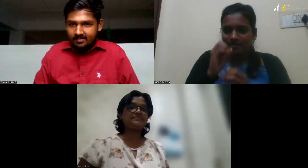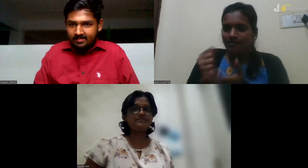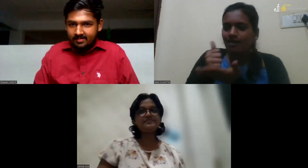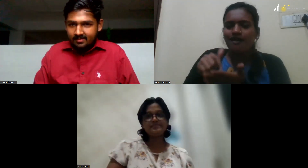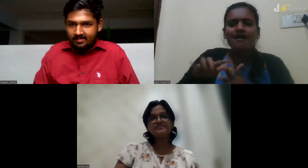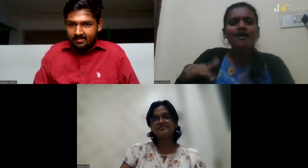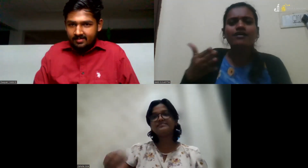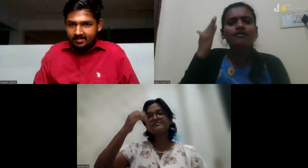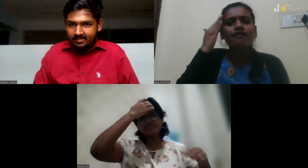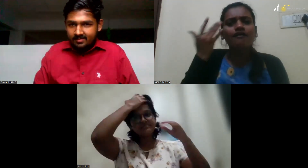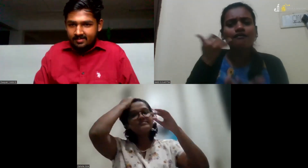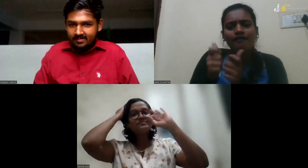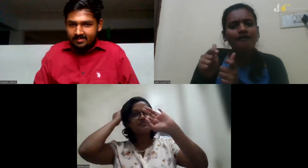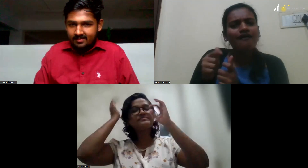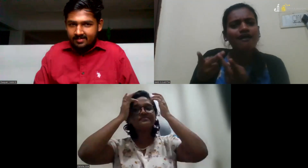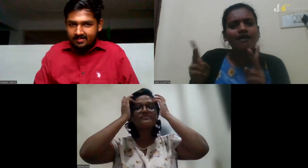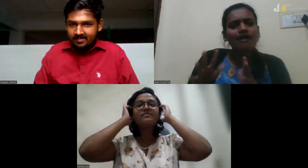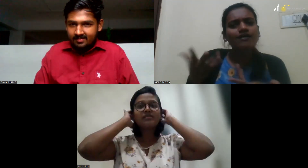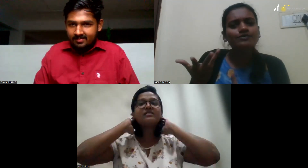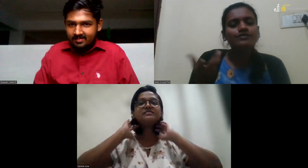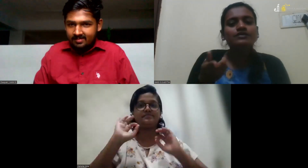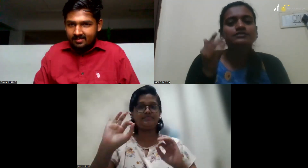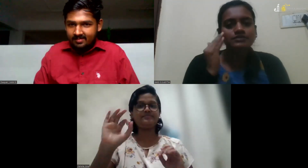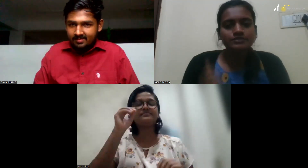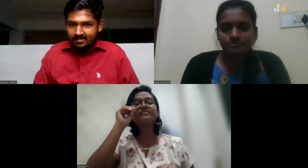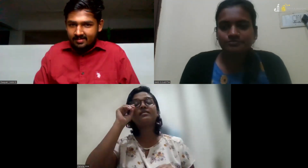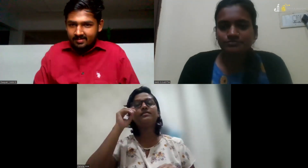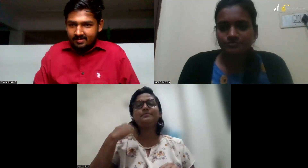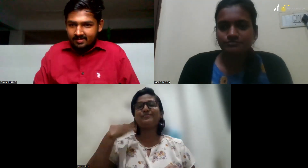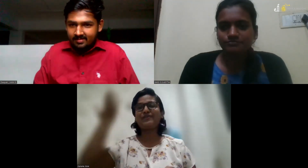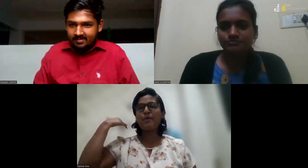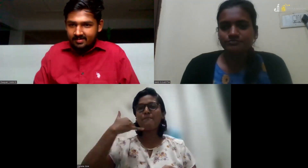places? Like you don't have the maps and all. How could you travel?